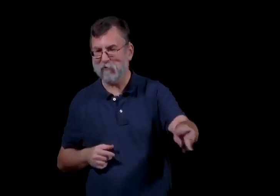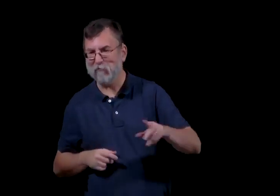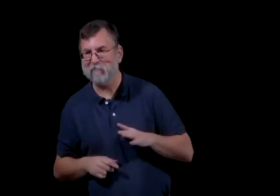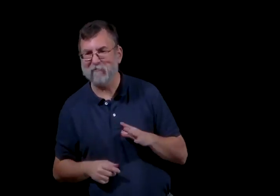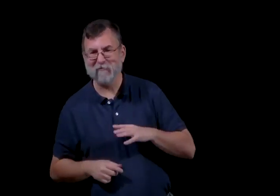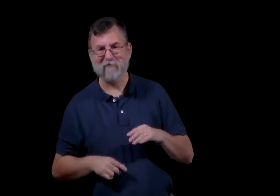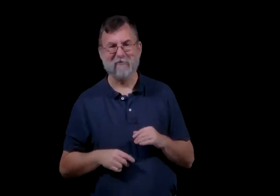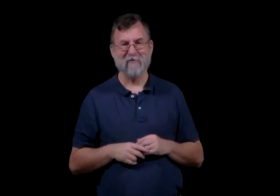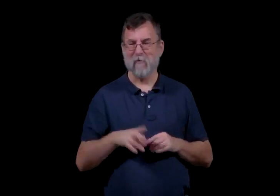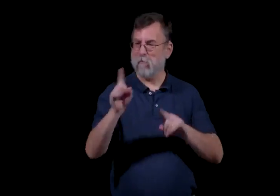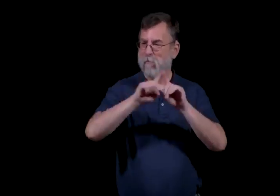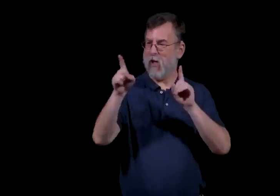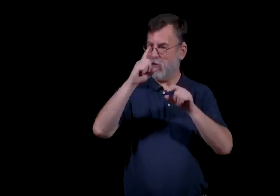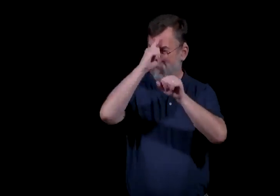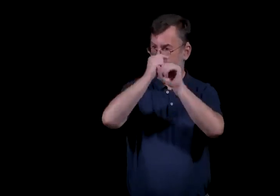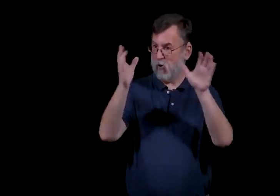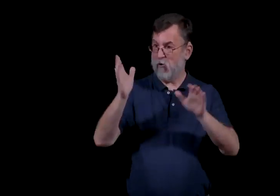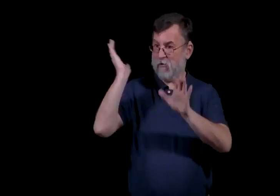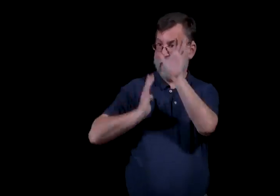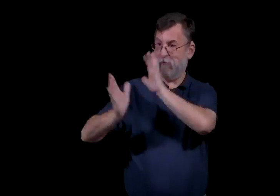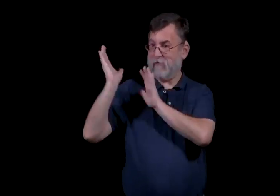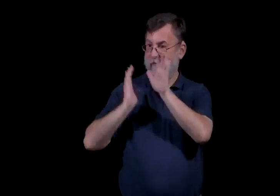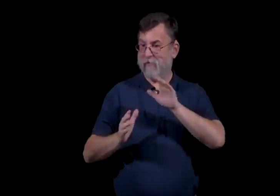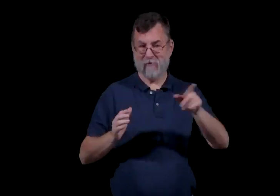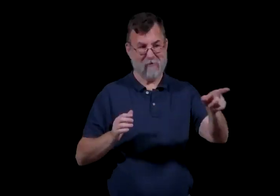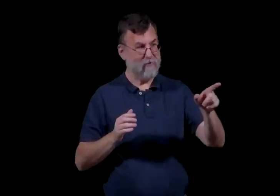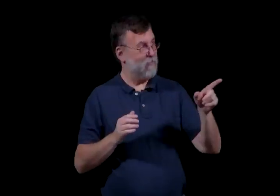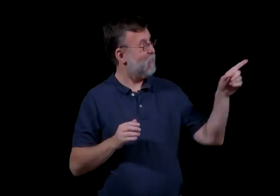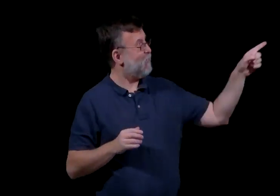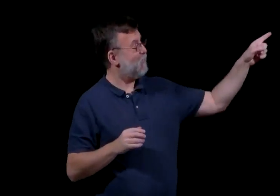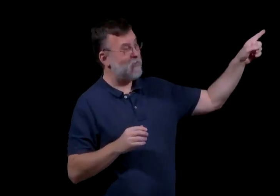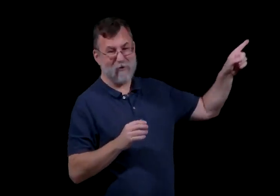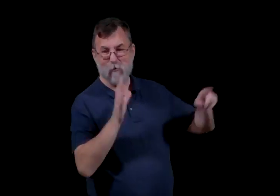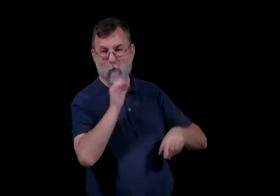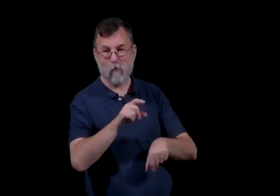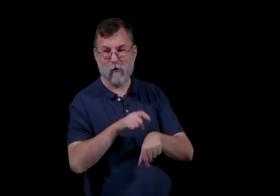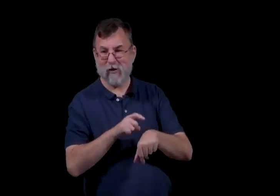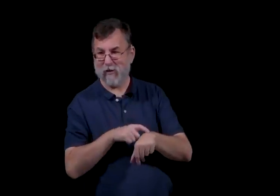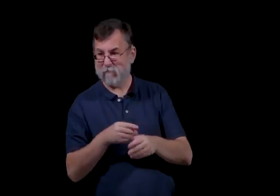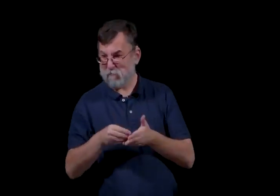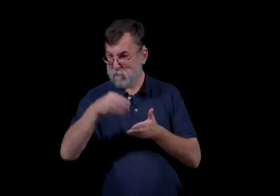Elizabeth Arden. Elizabeth Arden is another popular one.